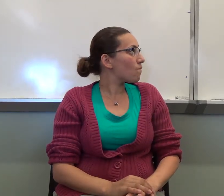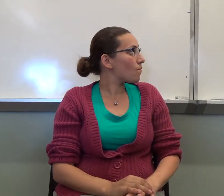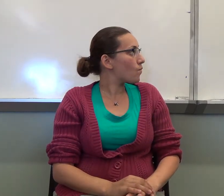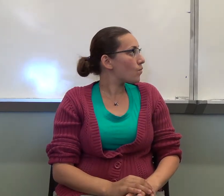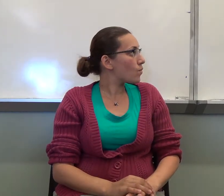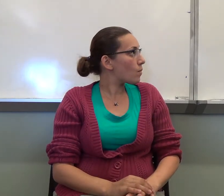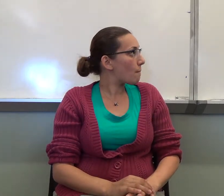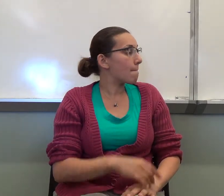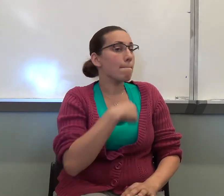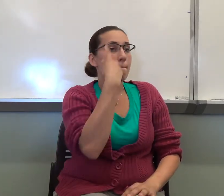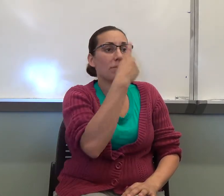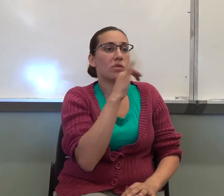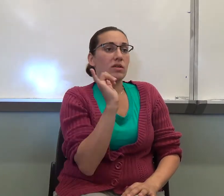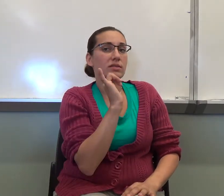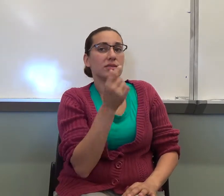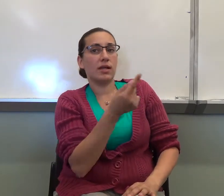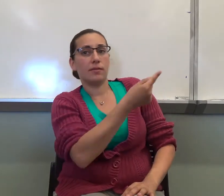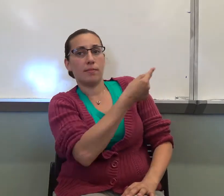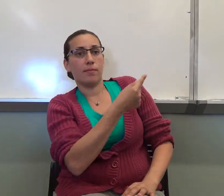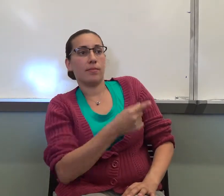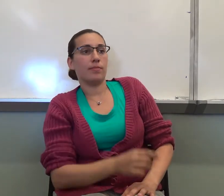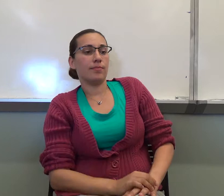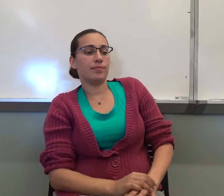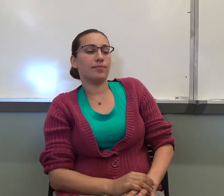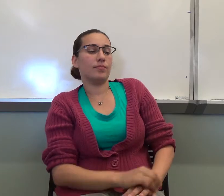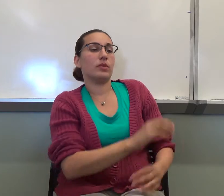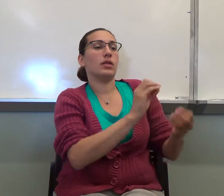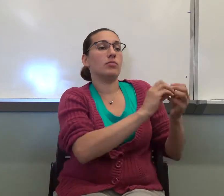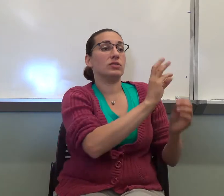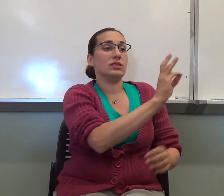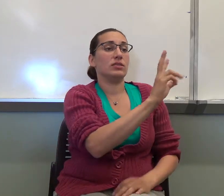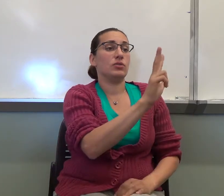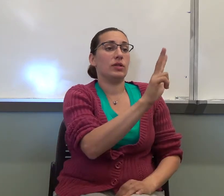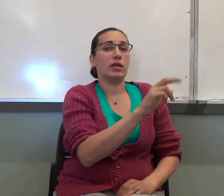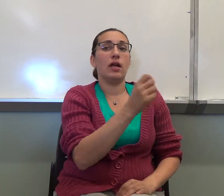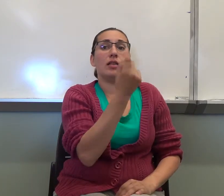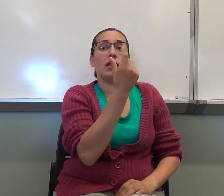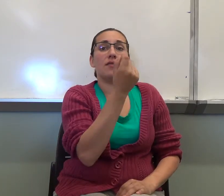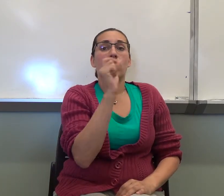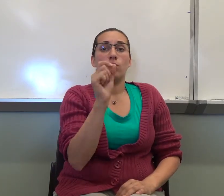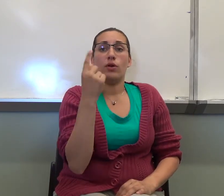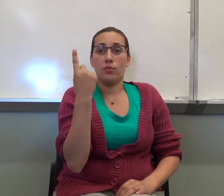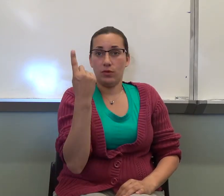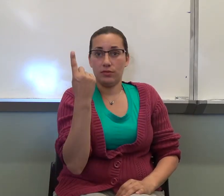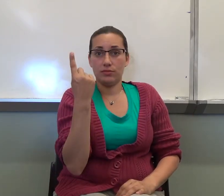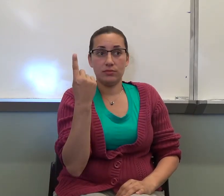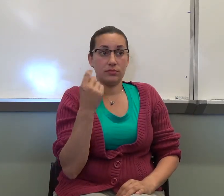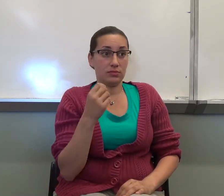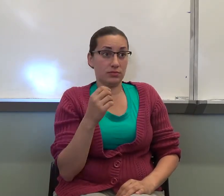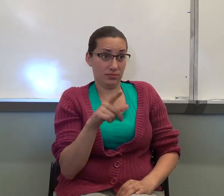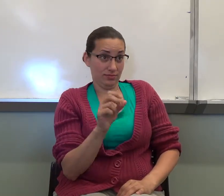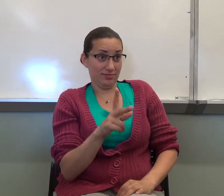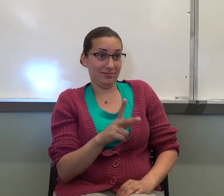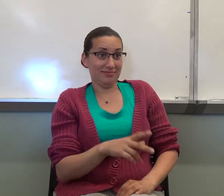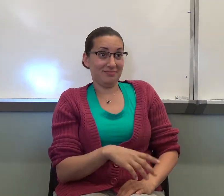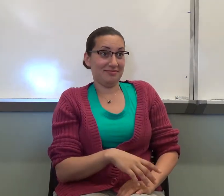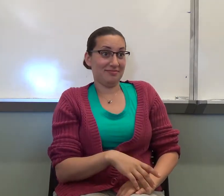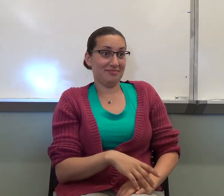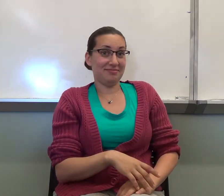looks like this. Number 63 and 11.1 says, suppose I have a minus 5 and I want to multiply it